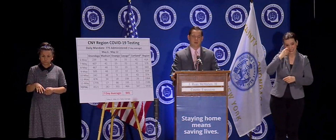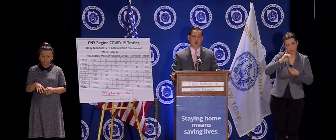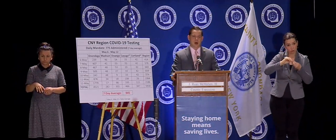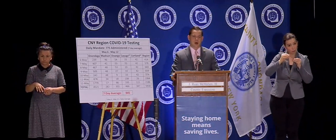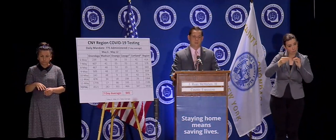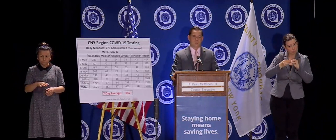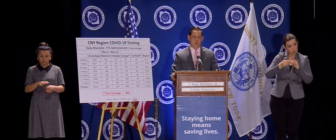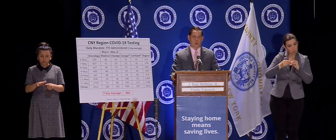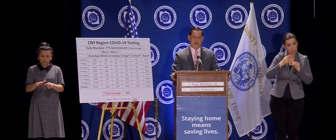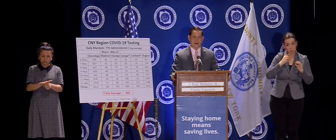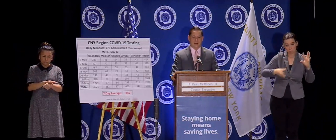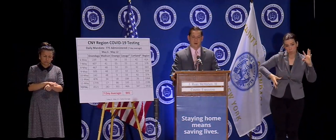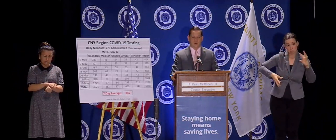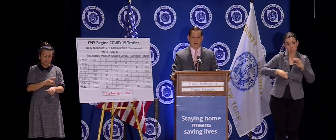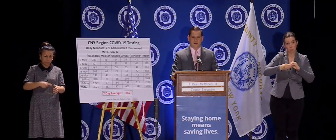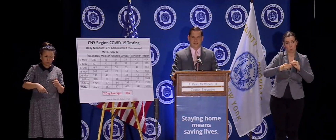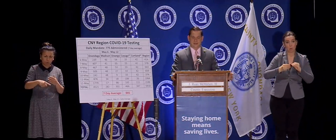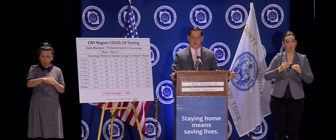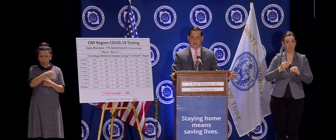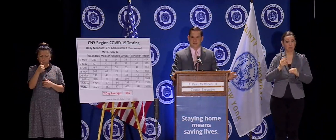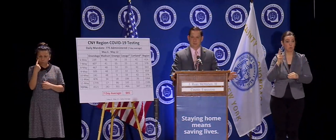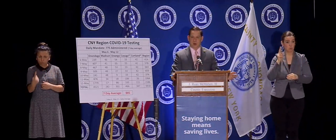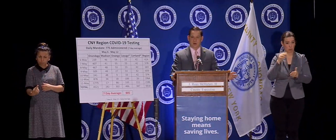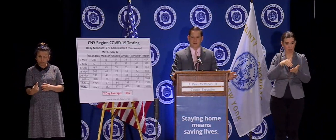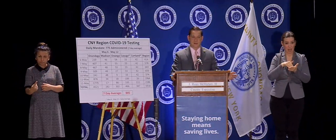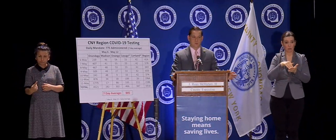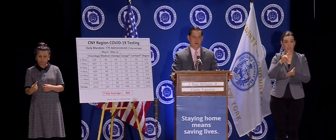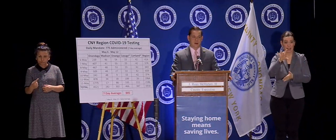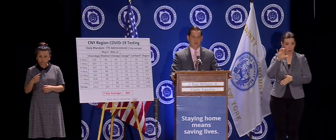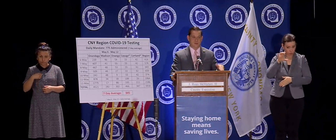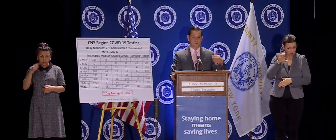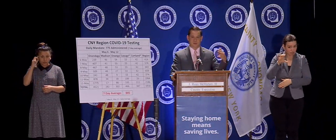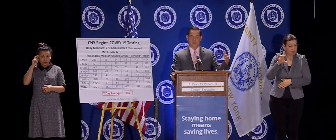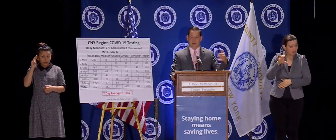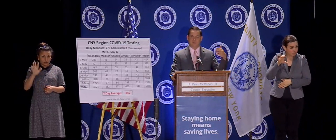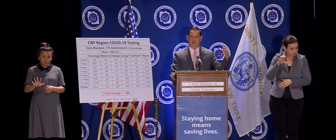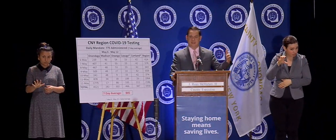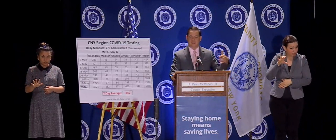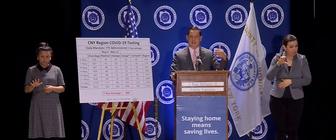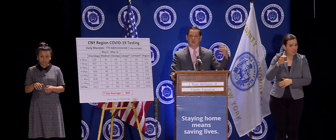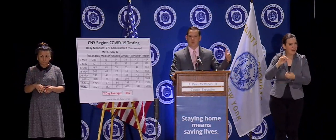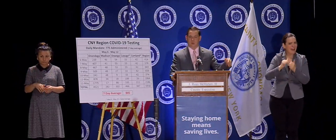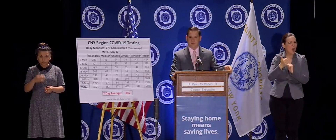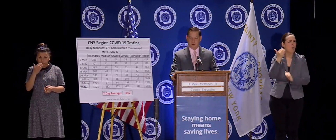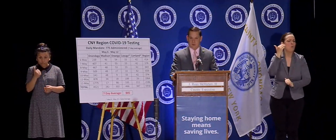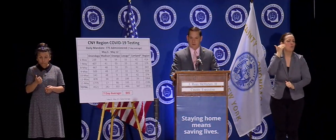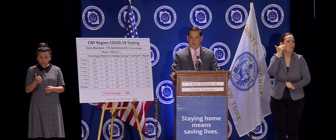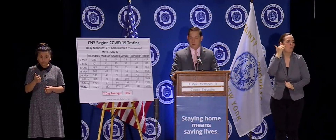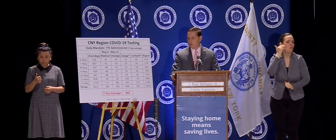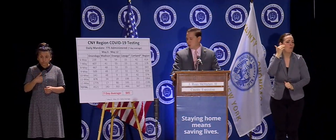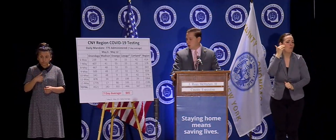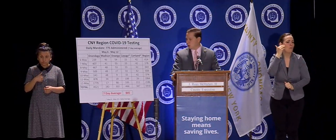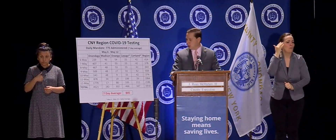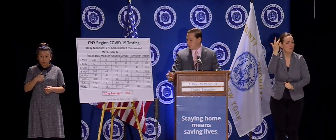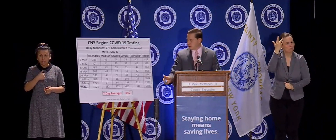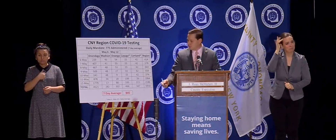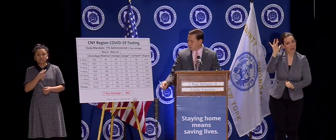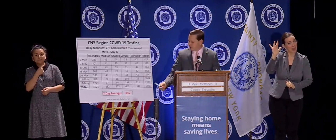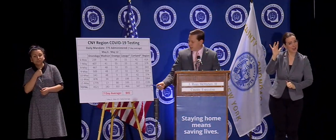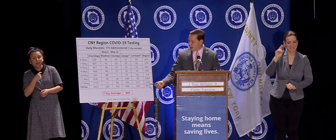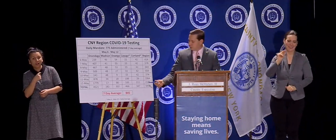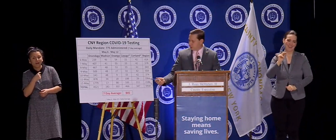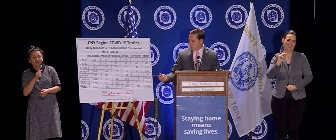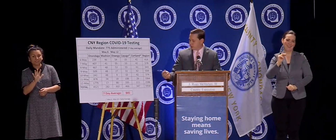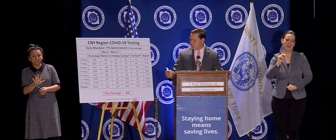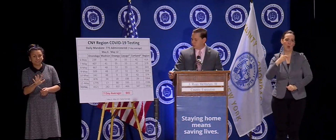that. Why did I know that? It's not that I'm that smart. It's that we had everything scheduled. And so I still have